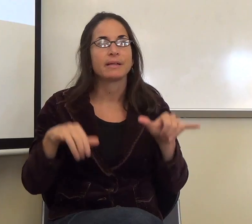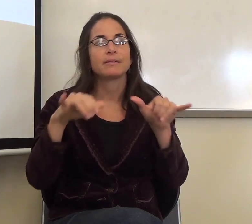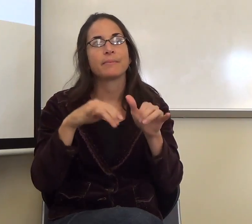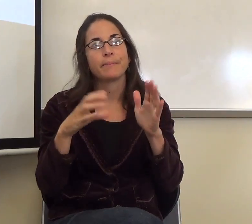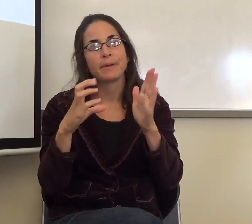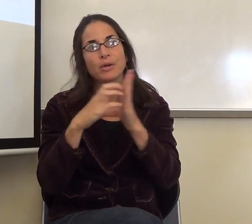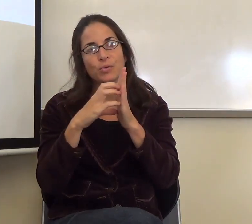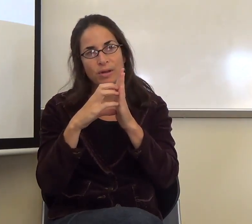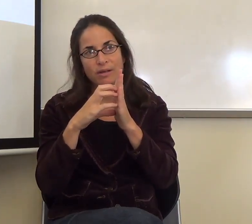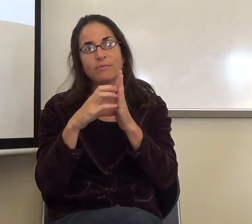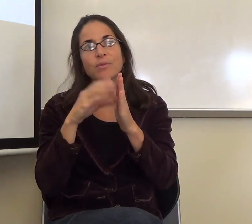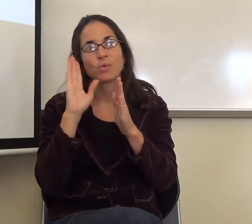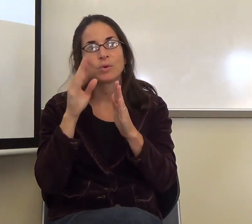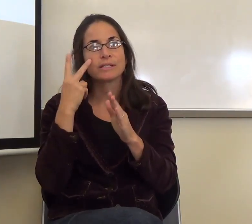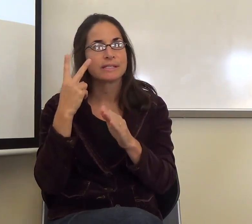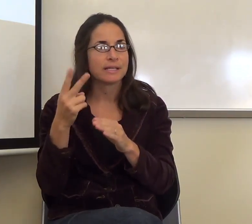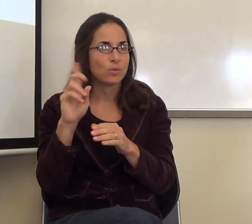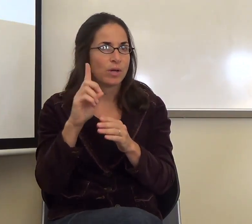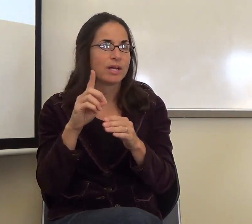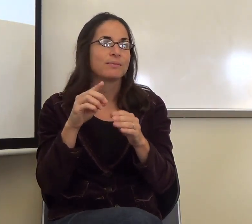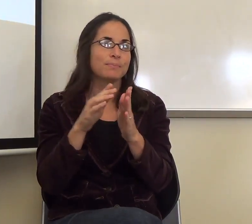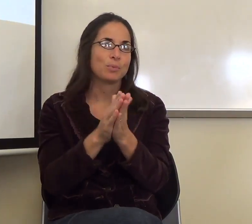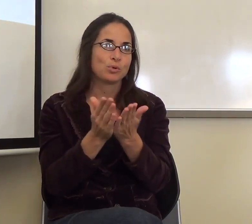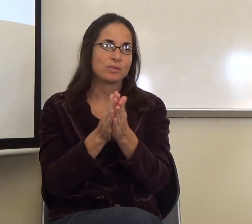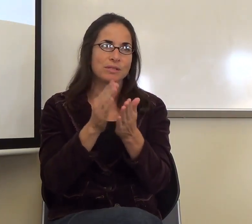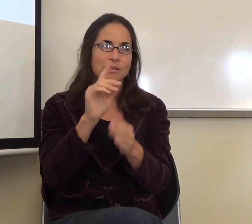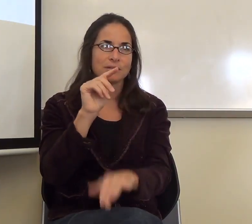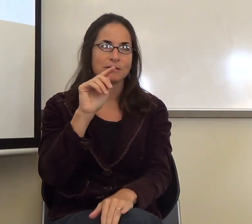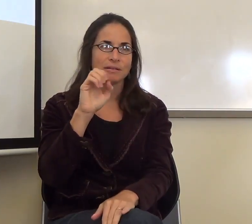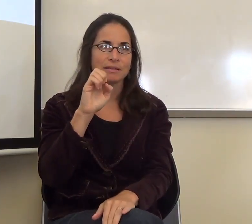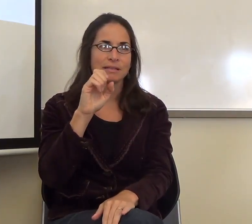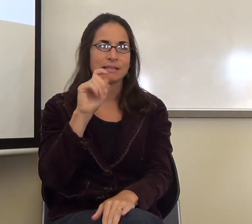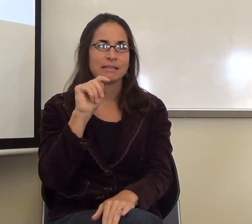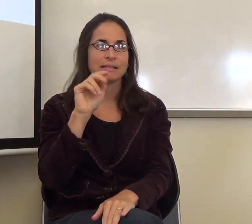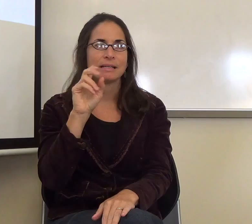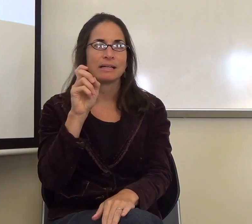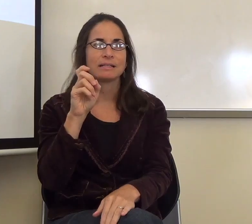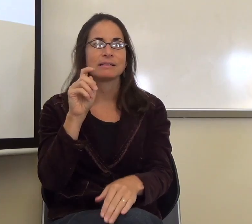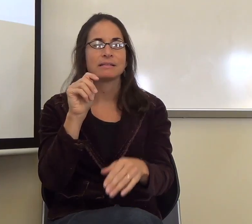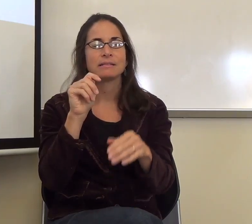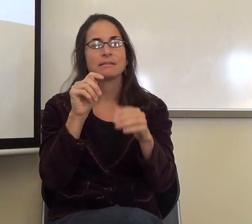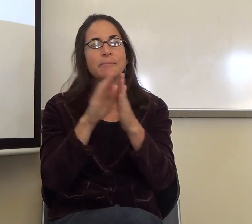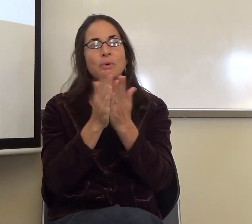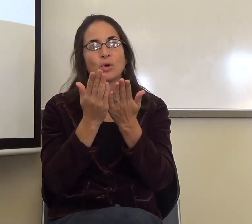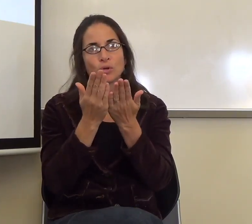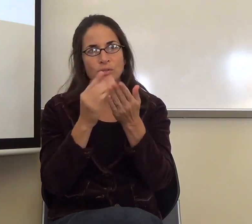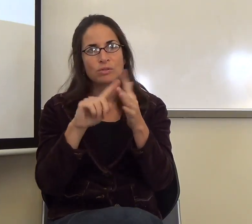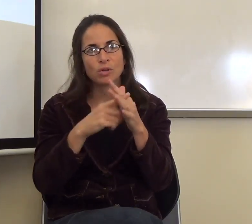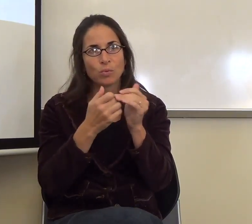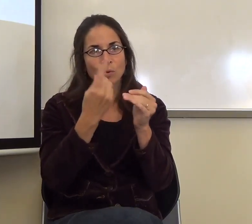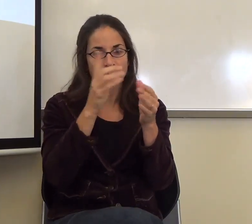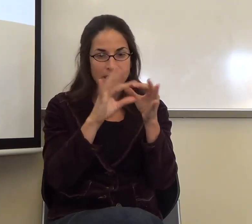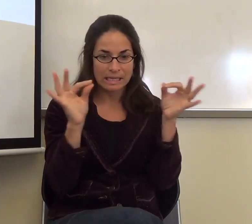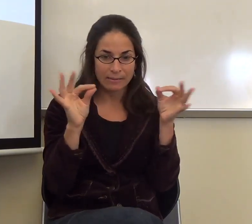this in, especially in textbooks, okay, where they start out with one statement and then they turn it around and